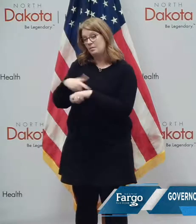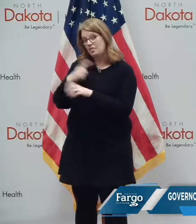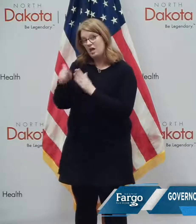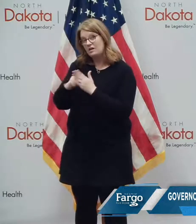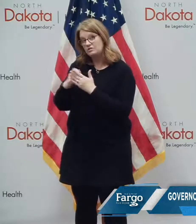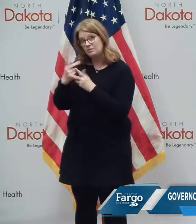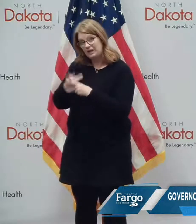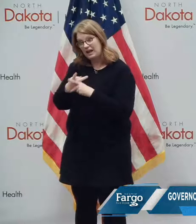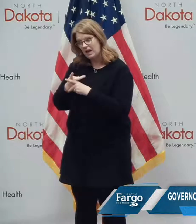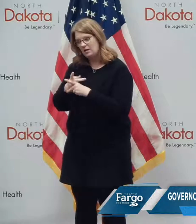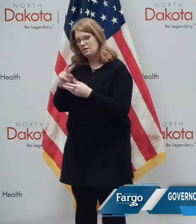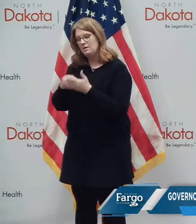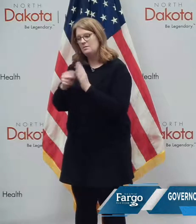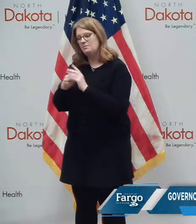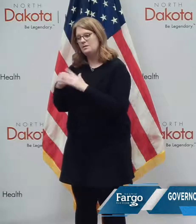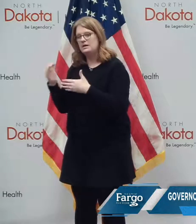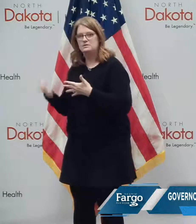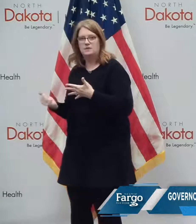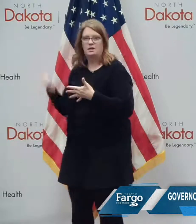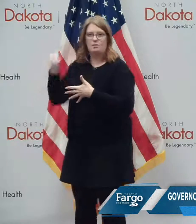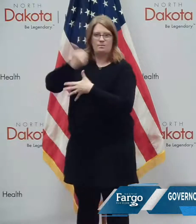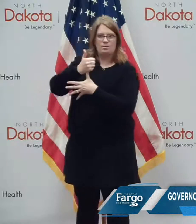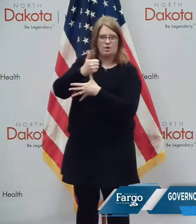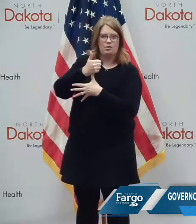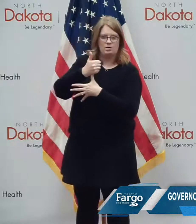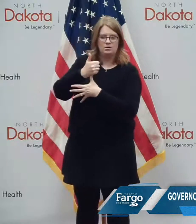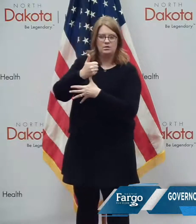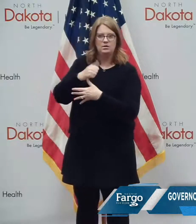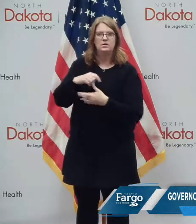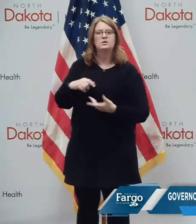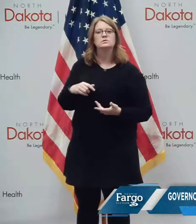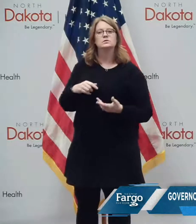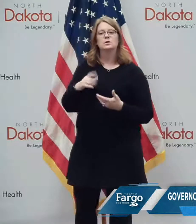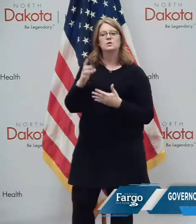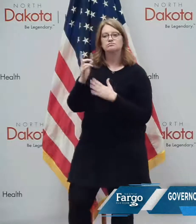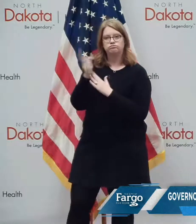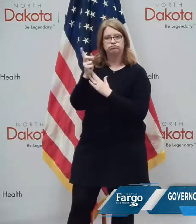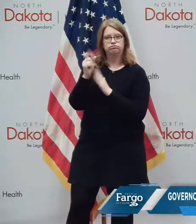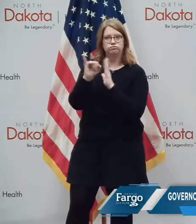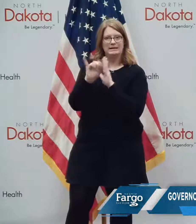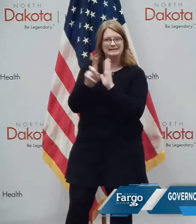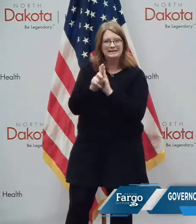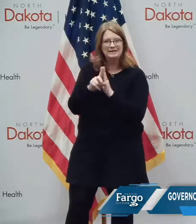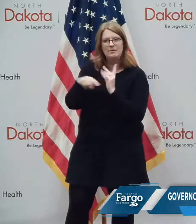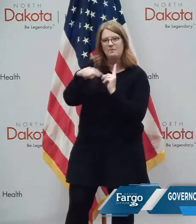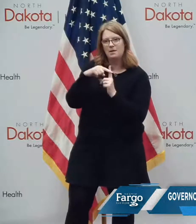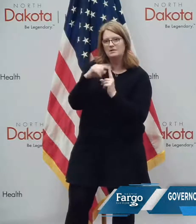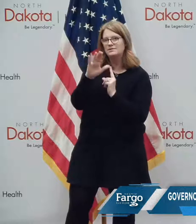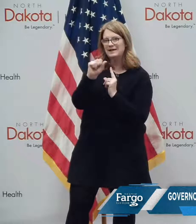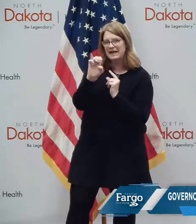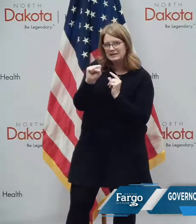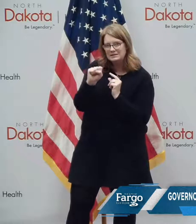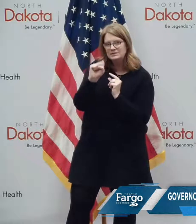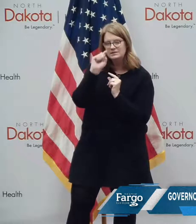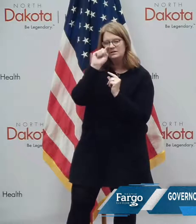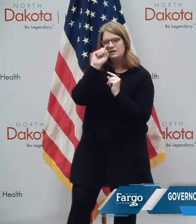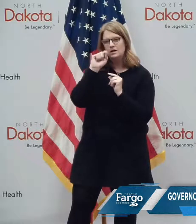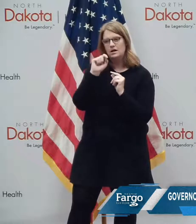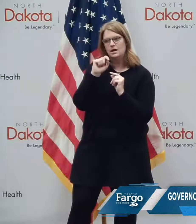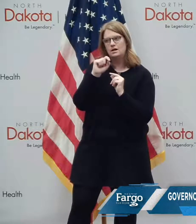level, so they move to the front of the line if they're coming into the state lab. So the sooner we can ID positive cases, we can get